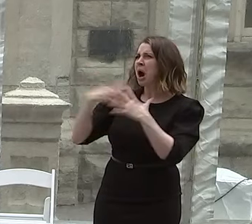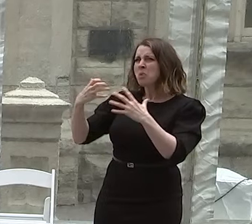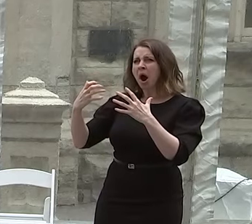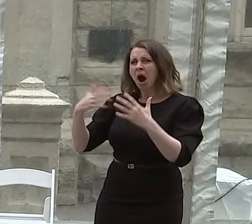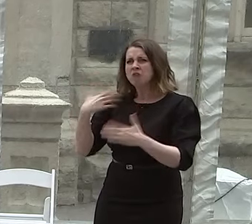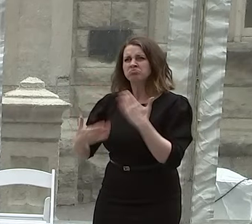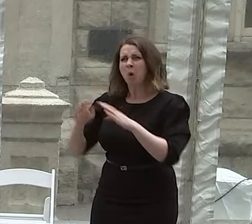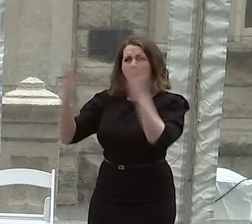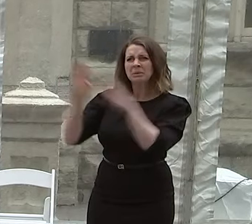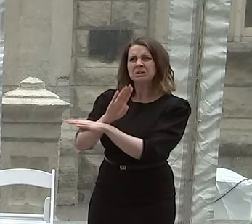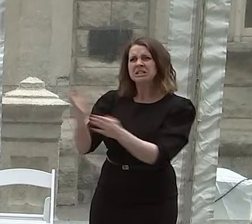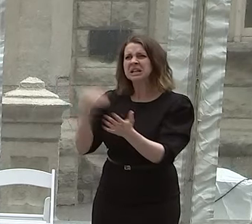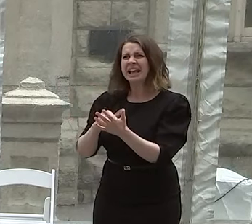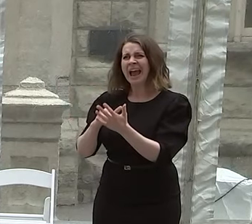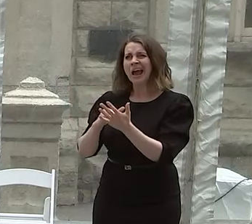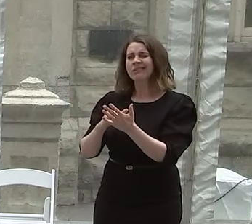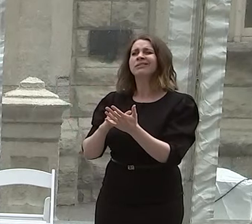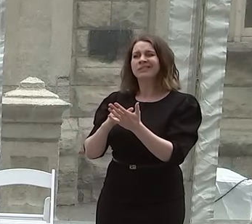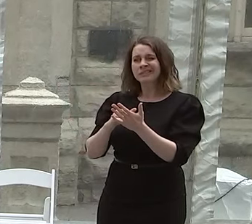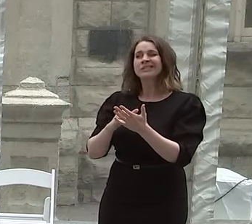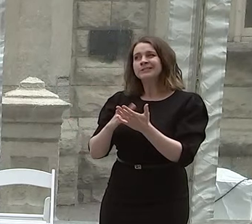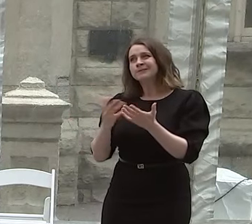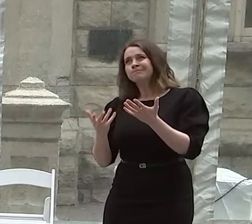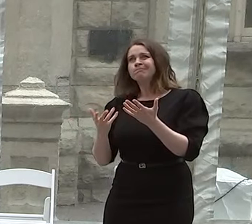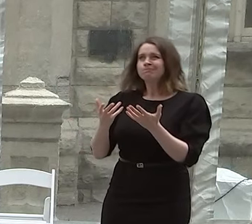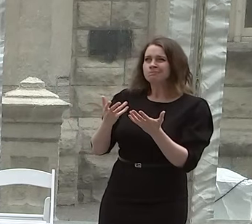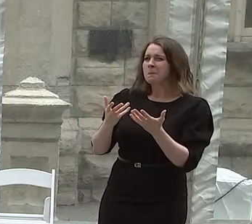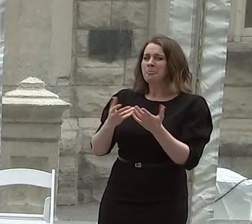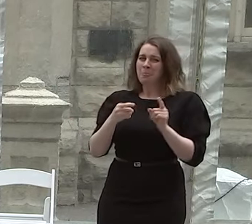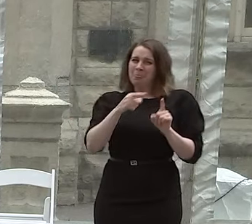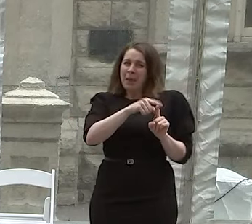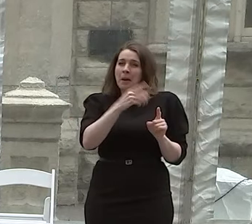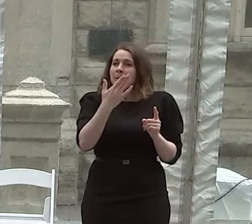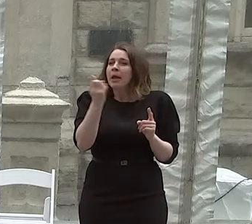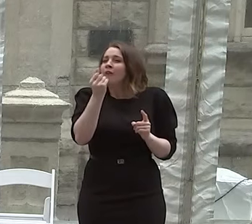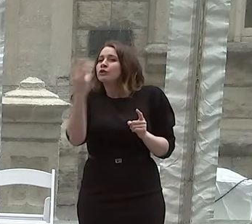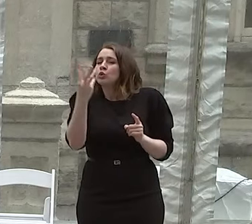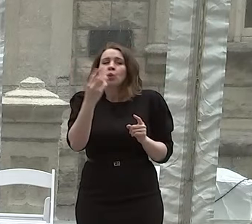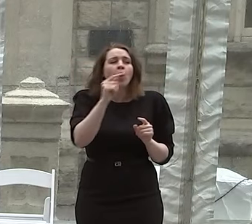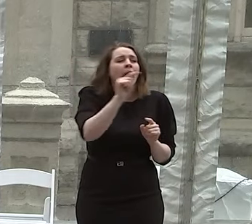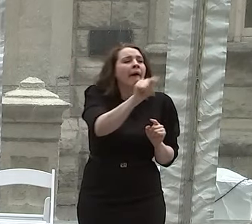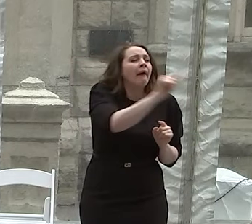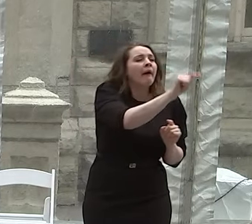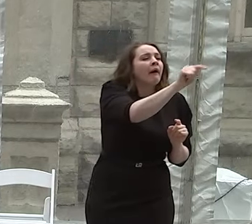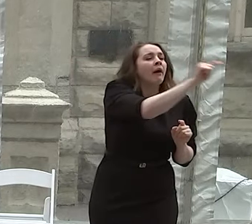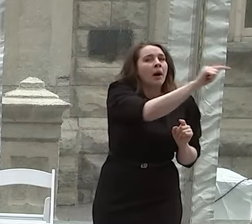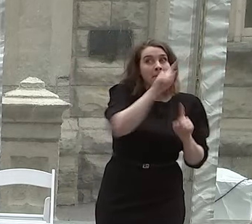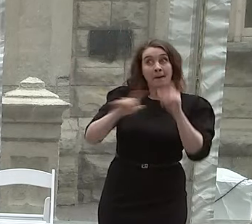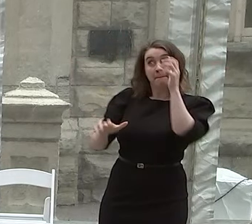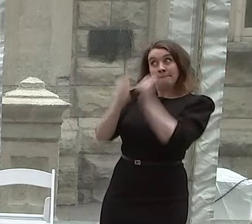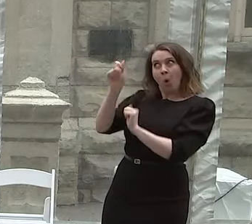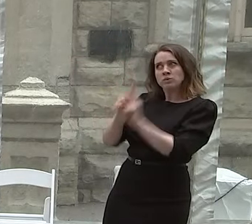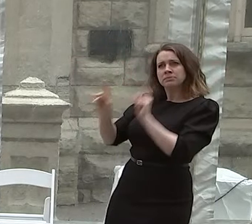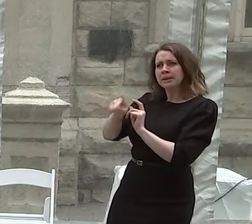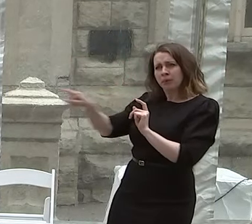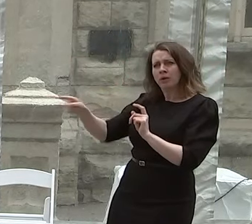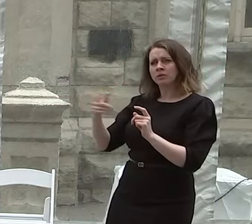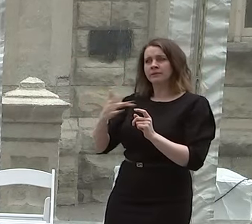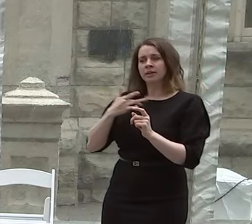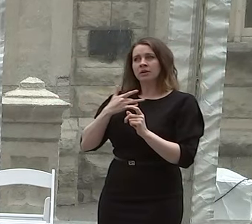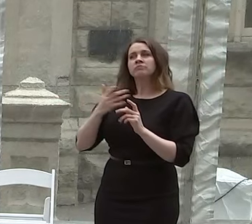it's not people that have, it's not the majority of people. It's fringe parts